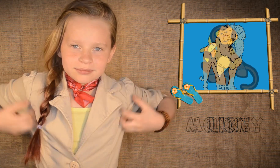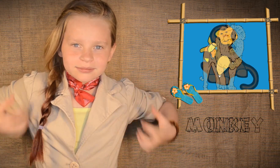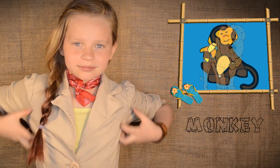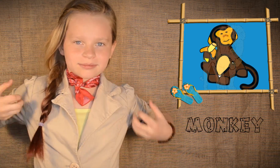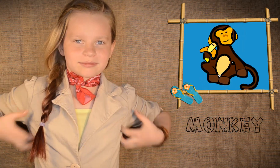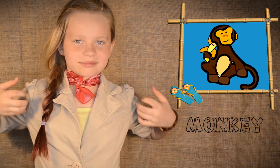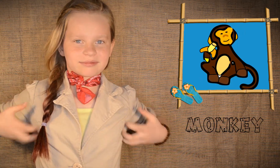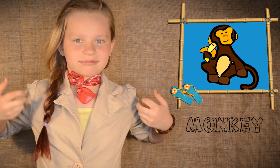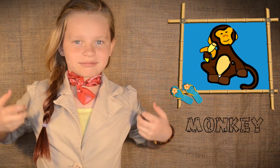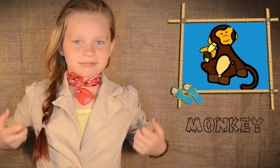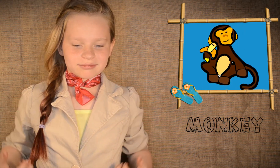Monkey